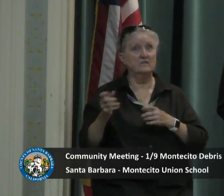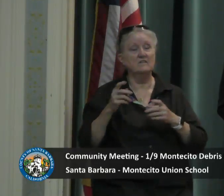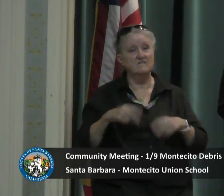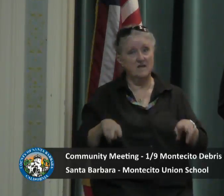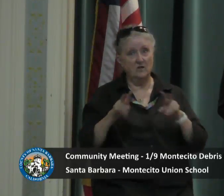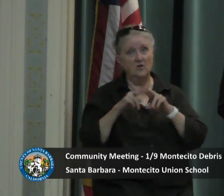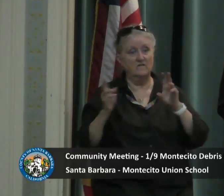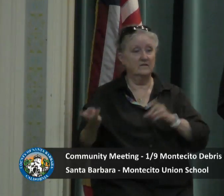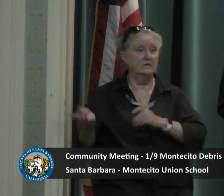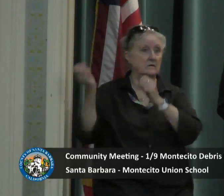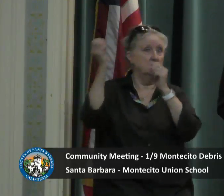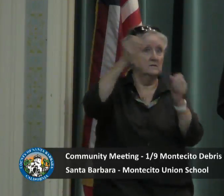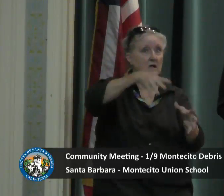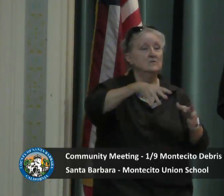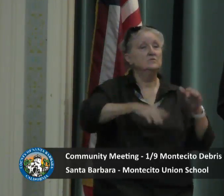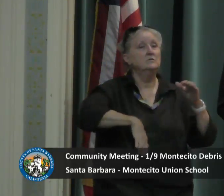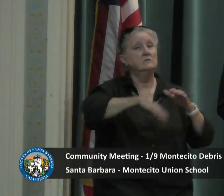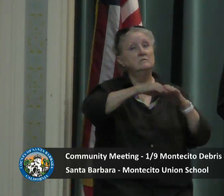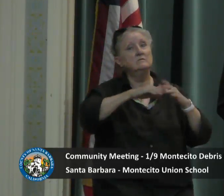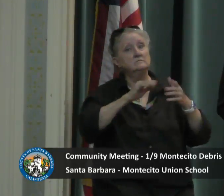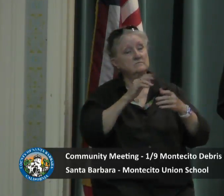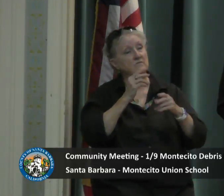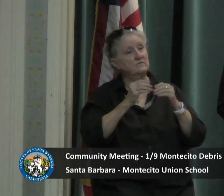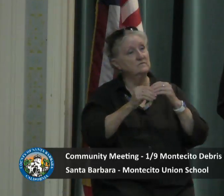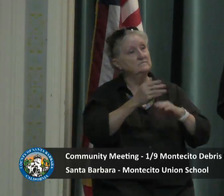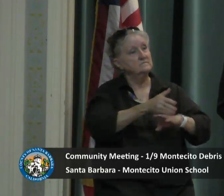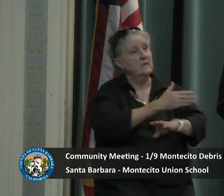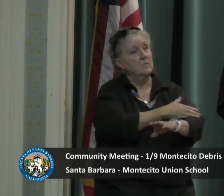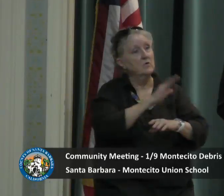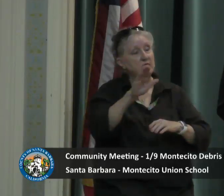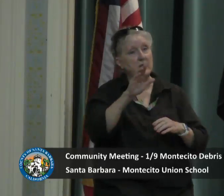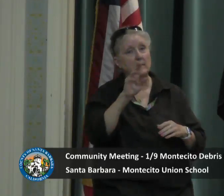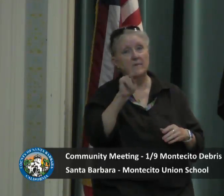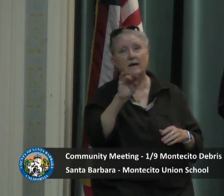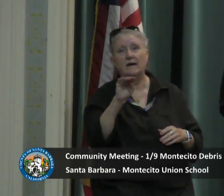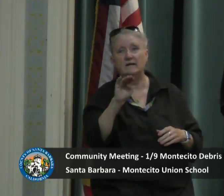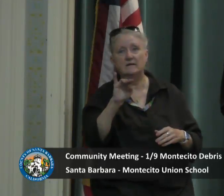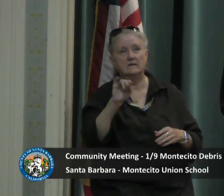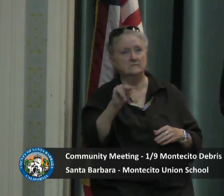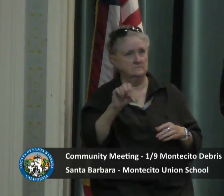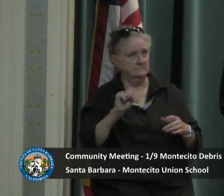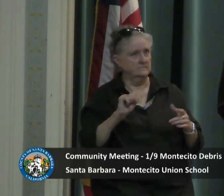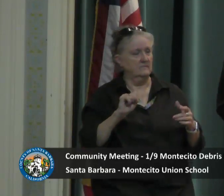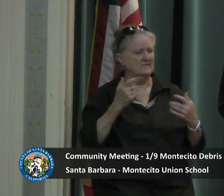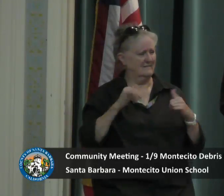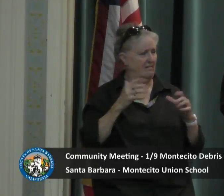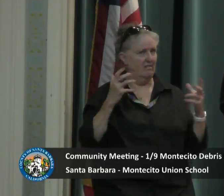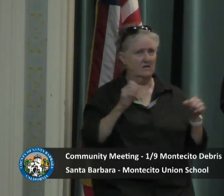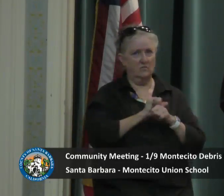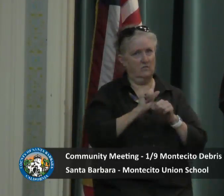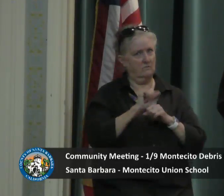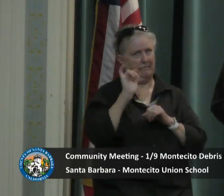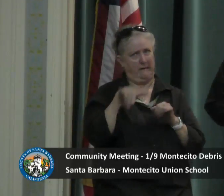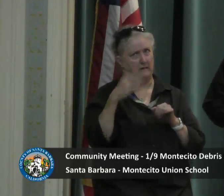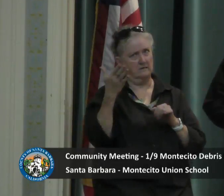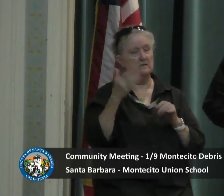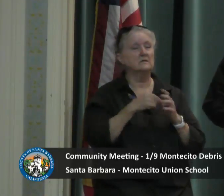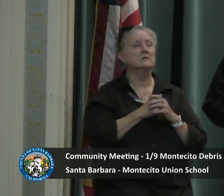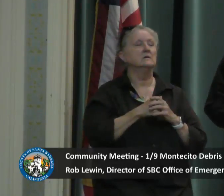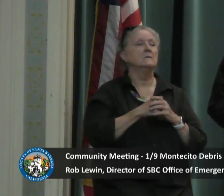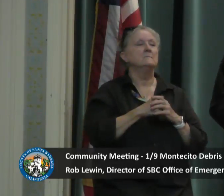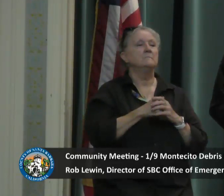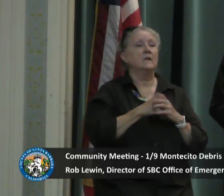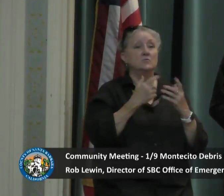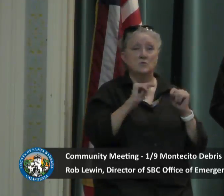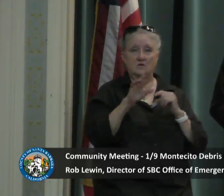having the material to remediate their mines. There's still much work to do on this. We are trying to